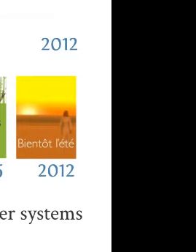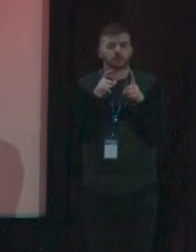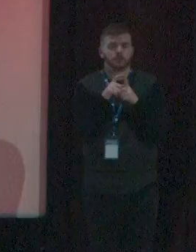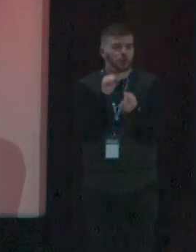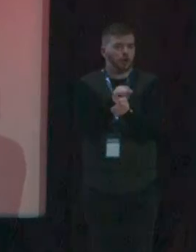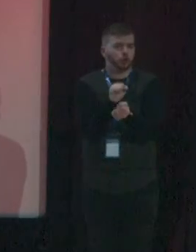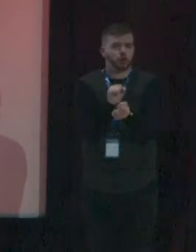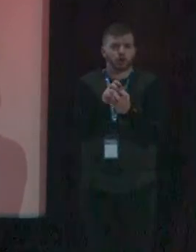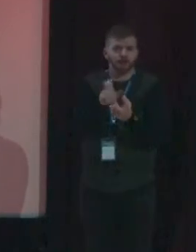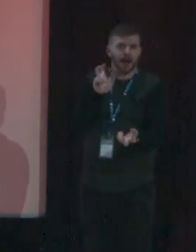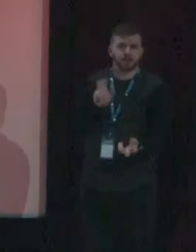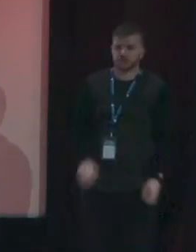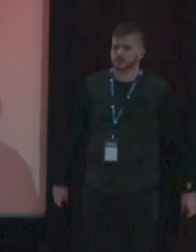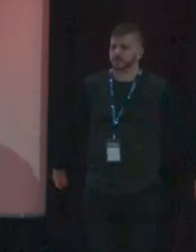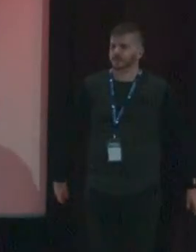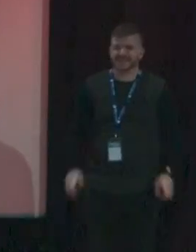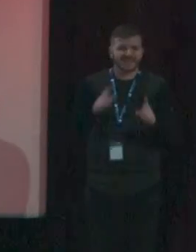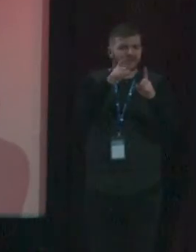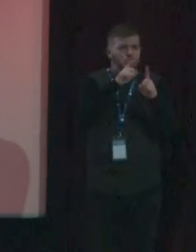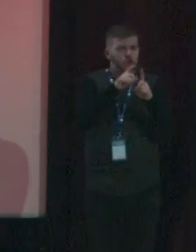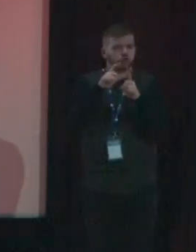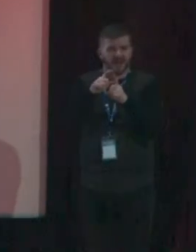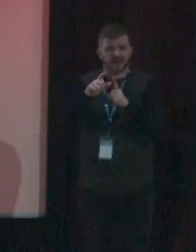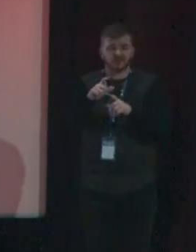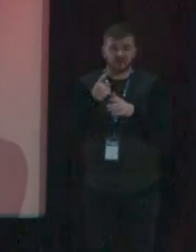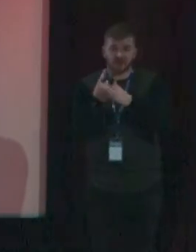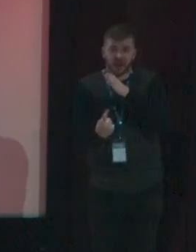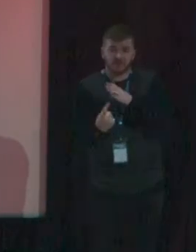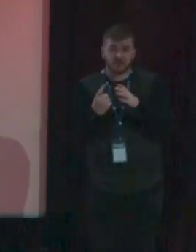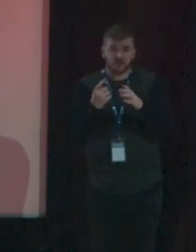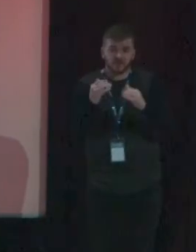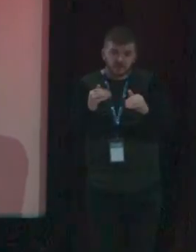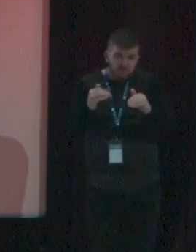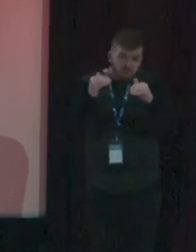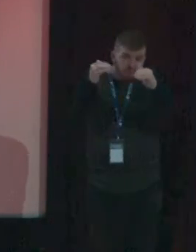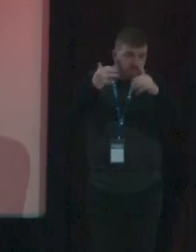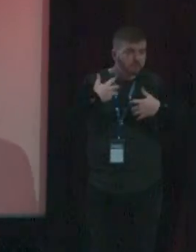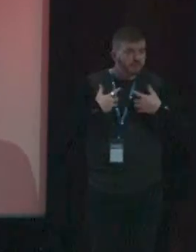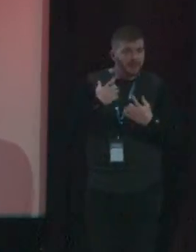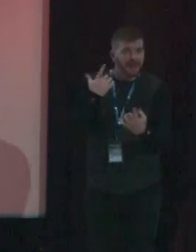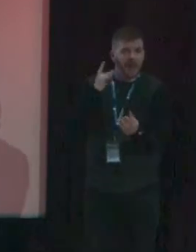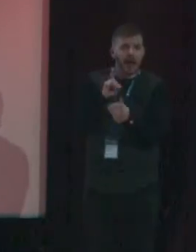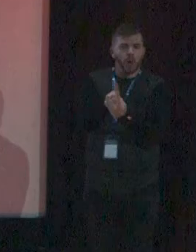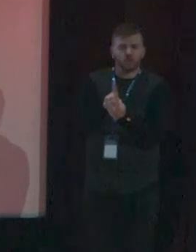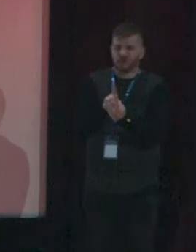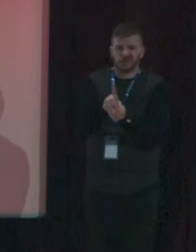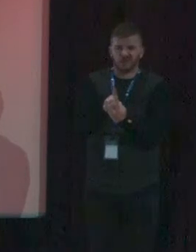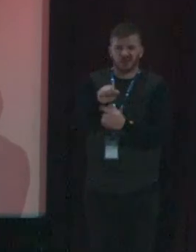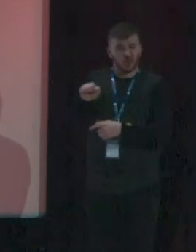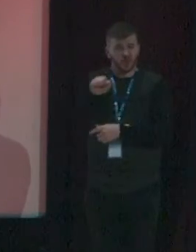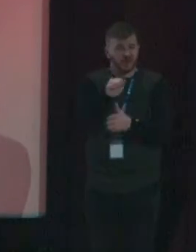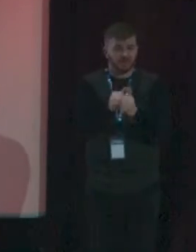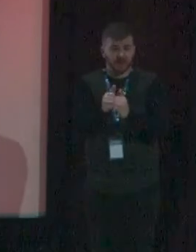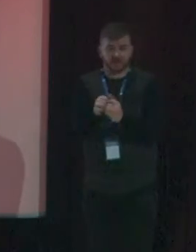Dragons, right? Now, D&D by itself didn't really do much that was interesting by player encounter. Mostly, you and your friends are just